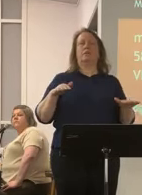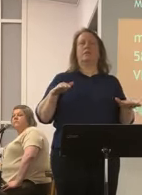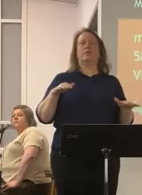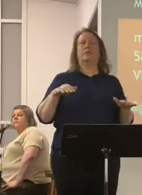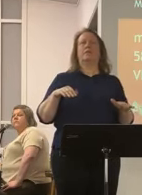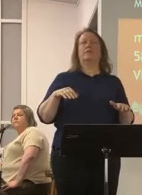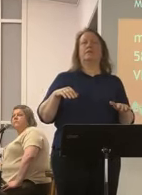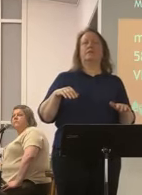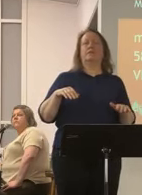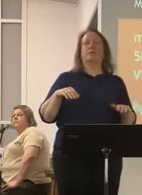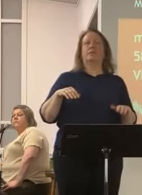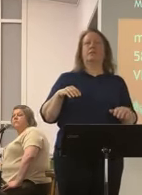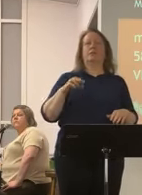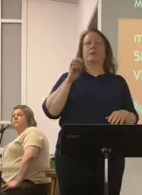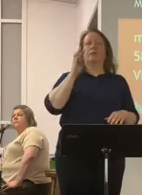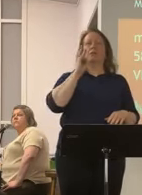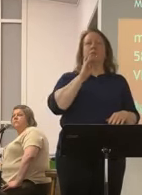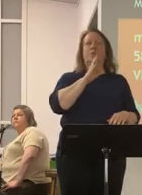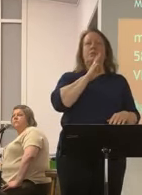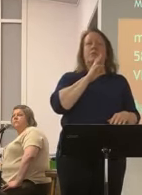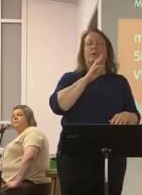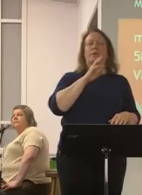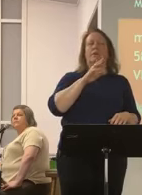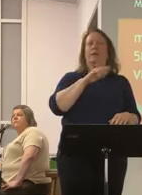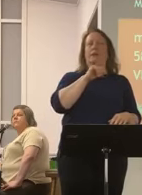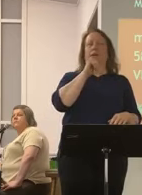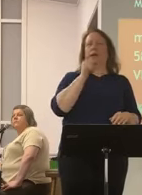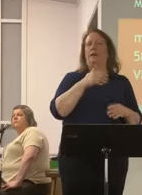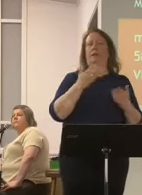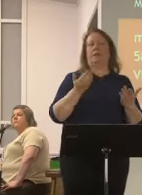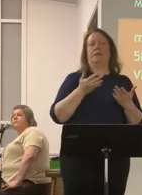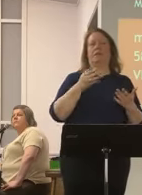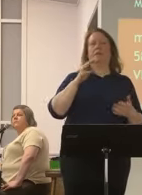is not here. Warren, Megan Lyon.